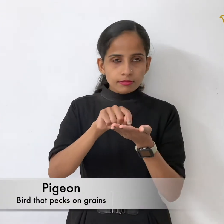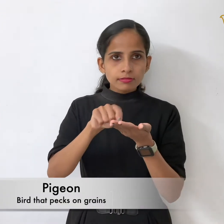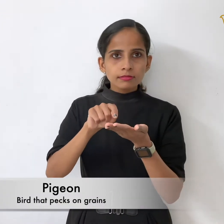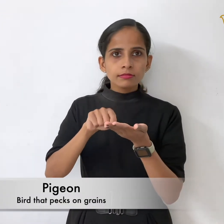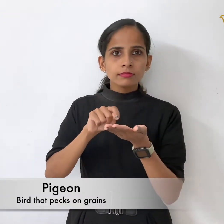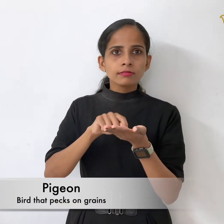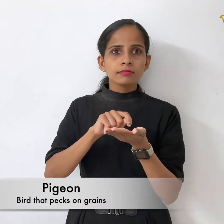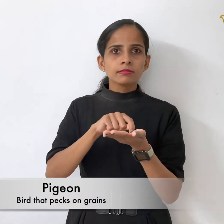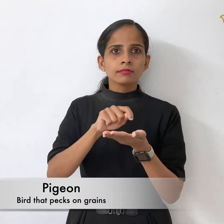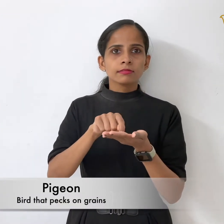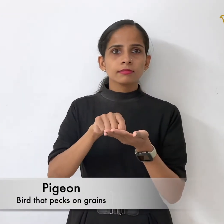Pigeon.